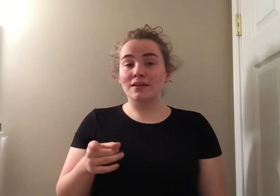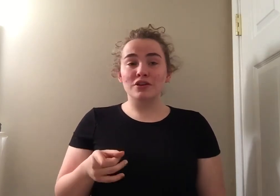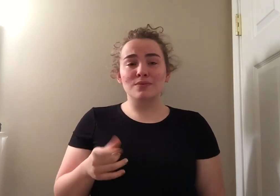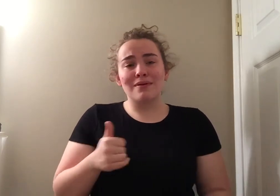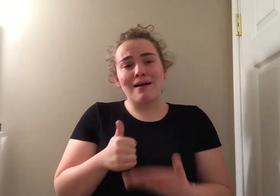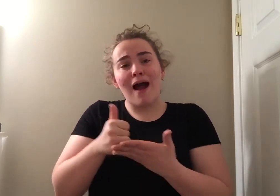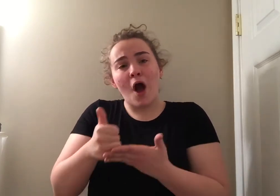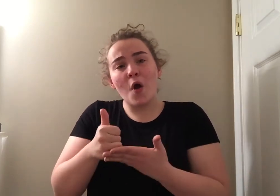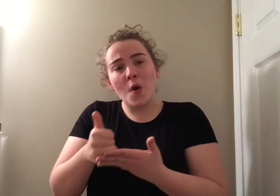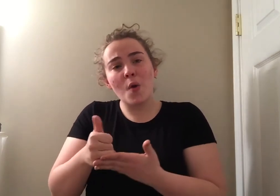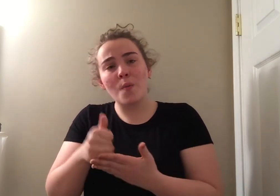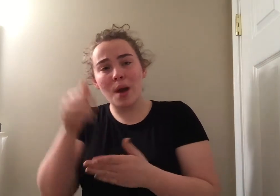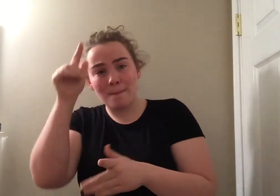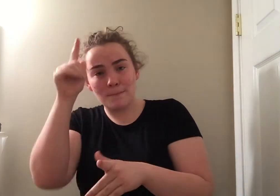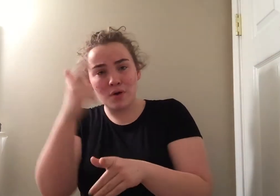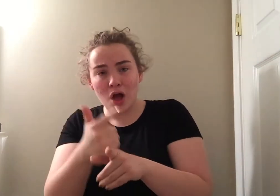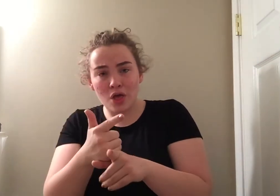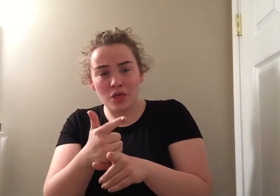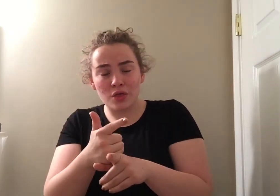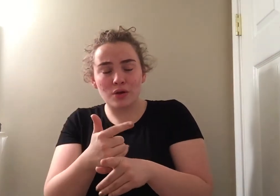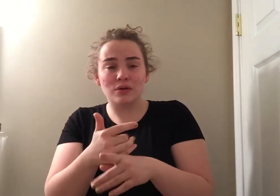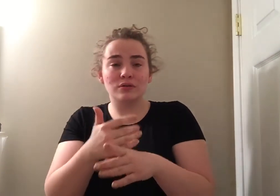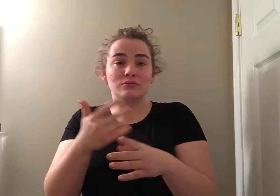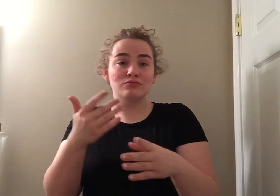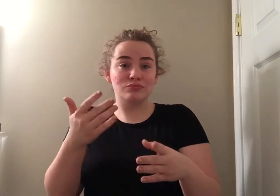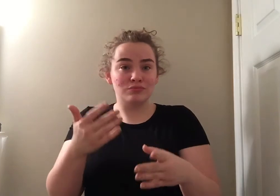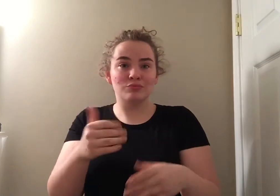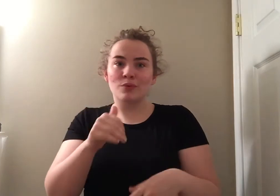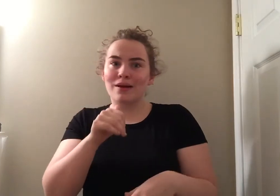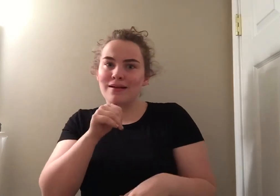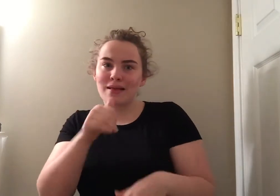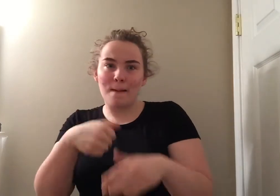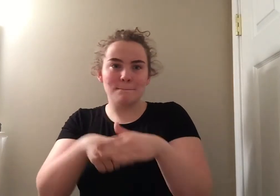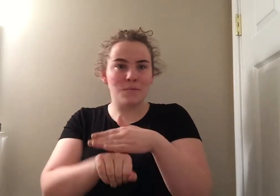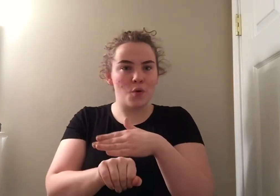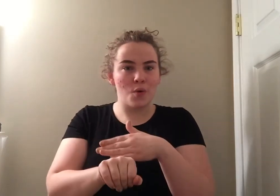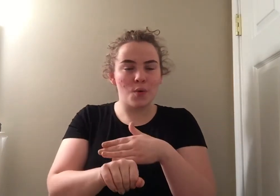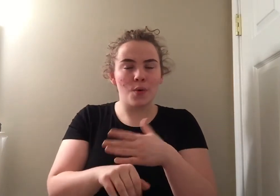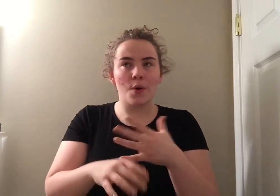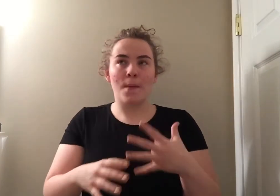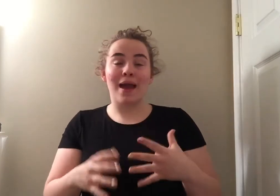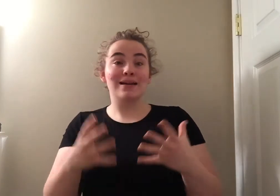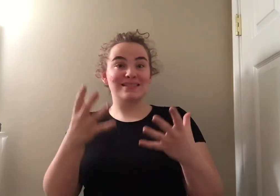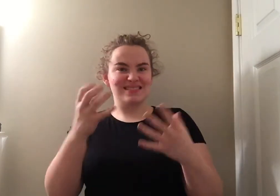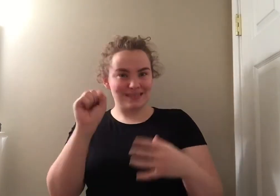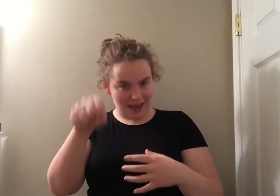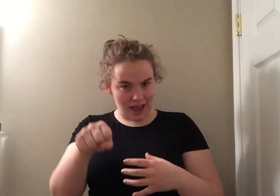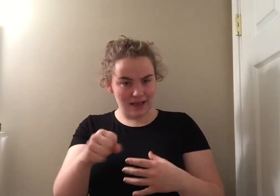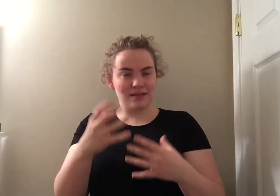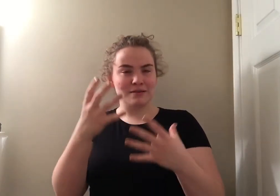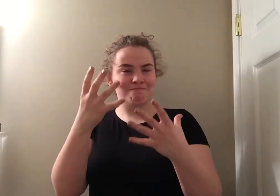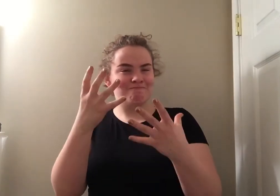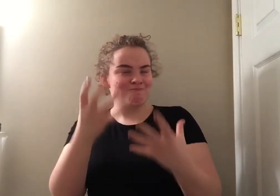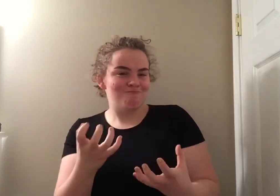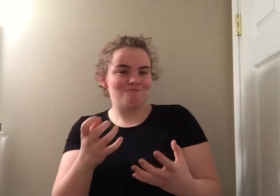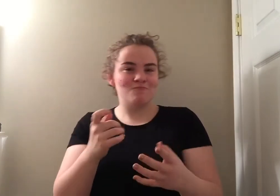and even though he wasn't born yet. You said doing things. I agree, but let's be more specific. What kind of things was she doing?